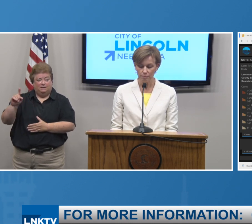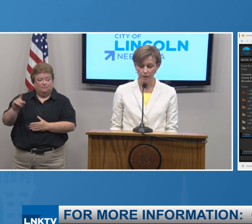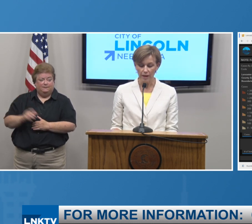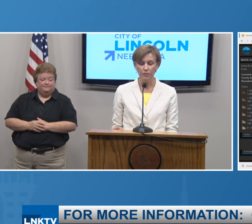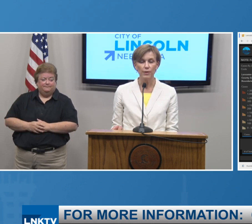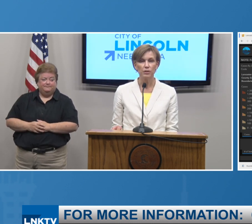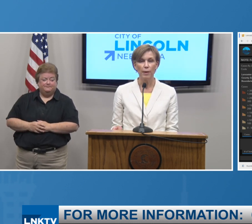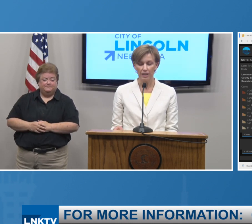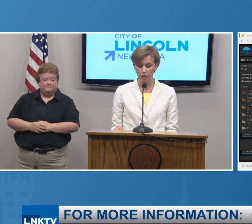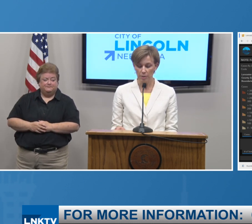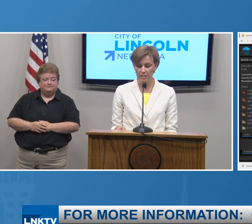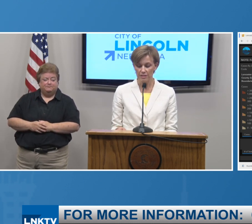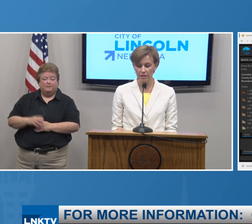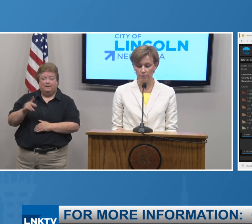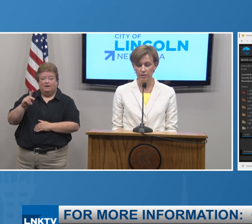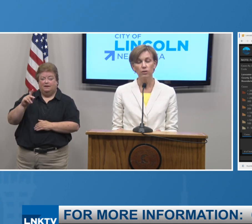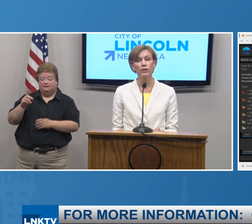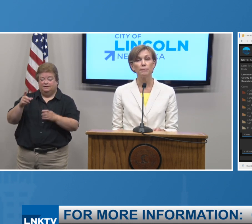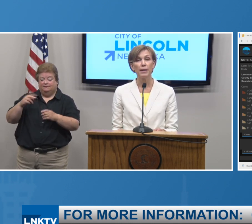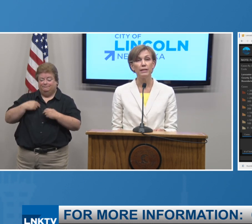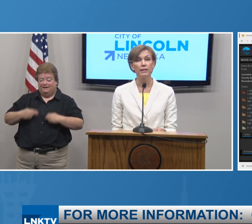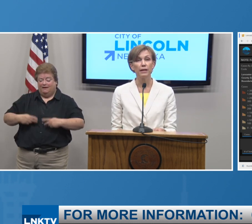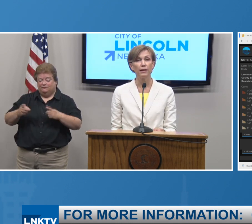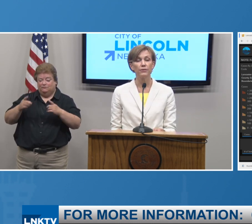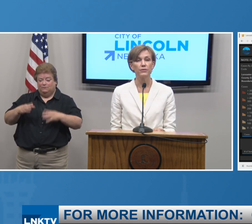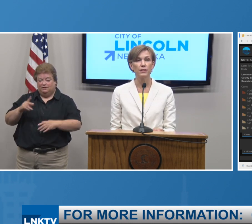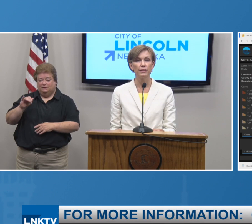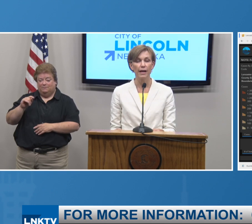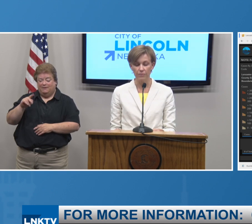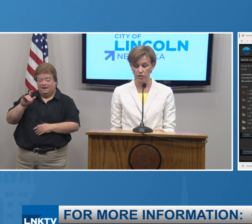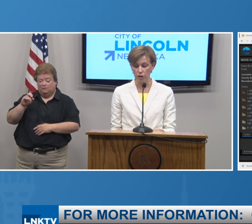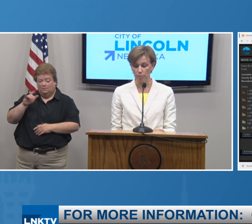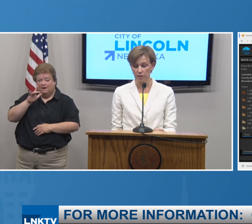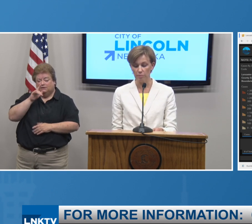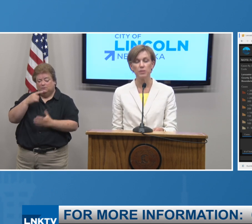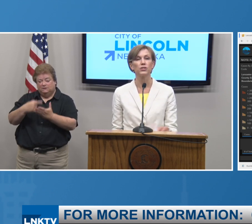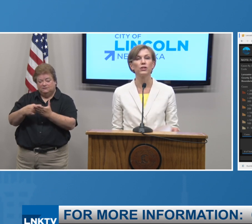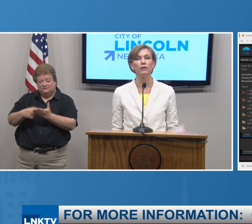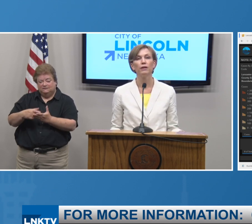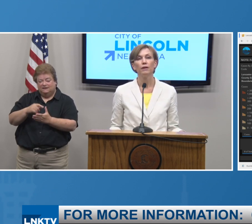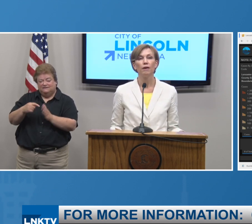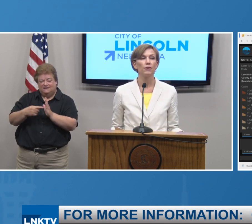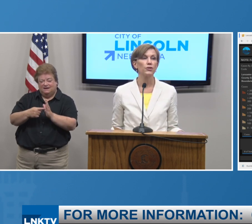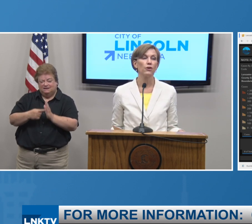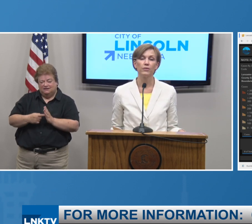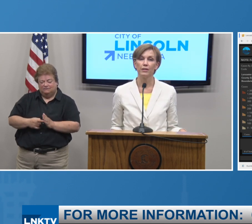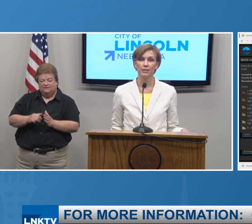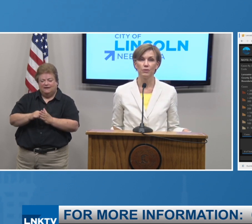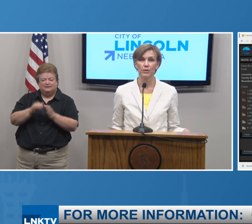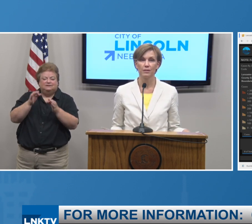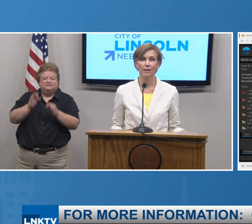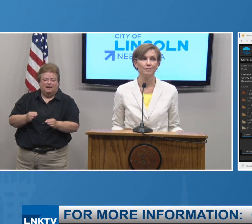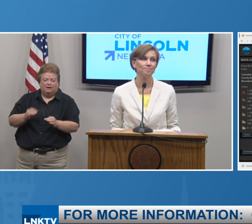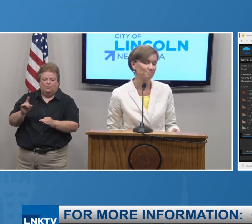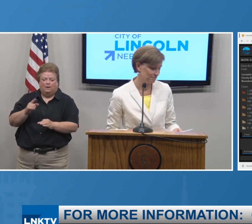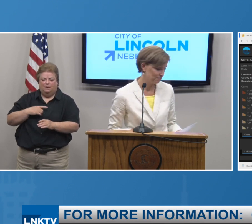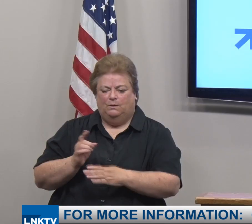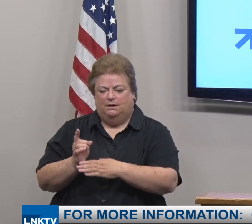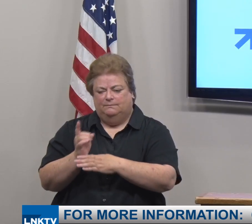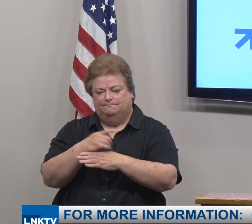1,591. Health Director Pat Lopez is here with a look at the main indicators that have determined the position on our COVID-19 risk